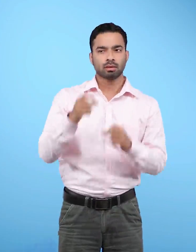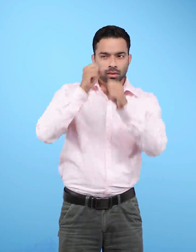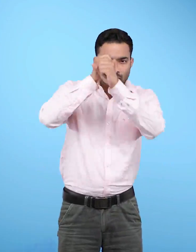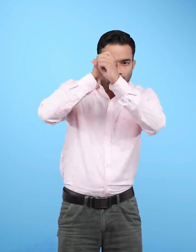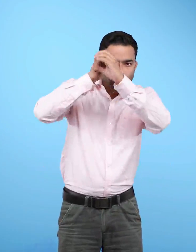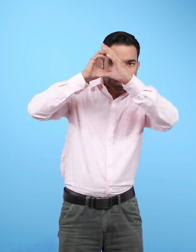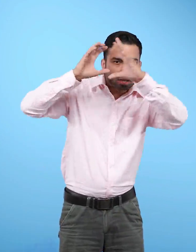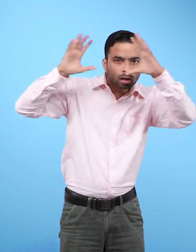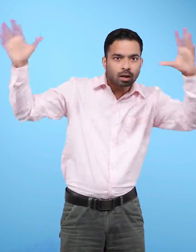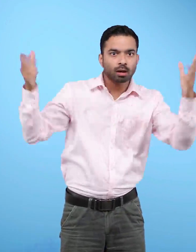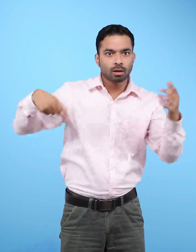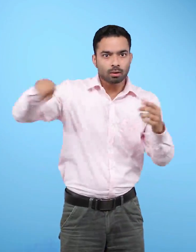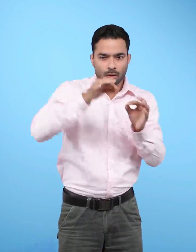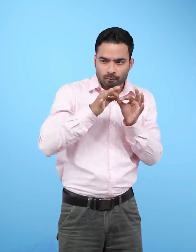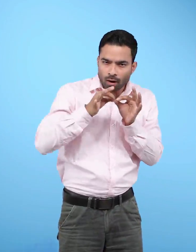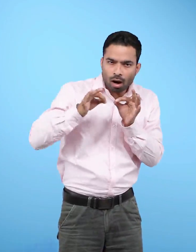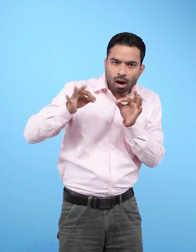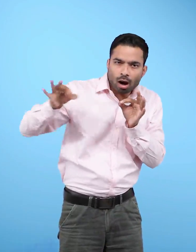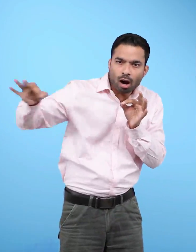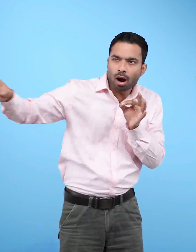Imagine how long that boundary will be.